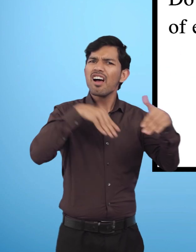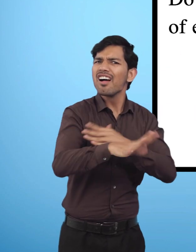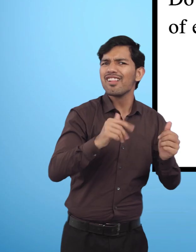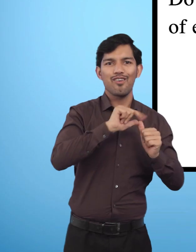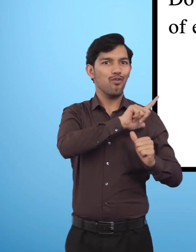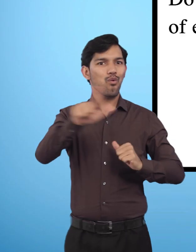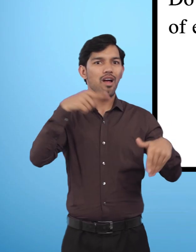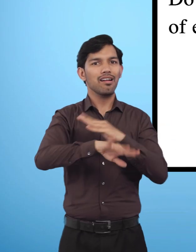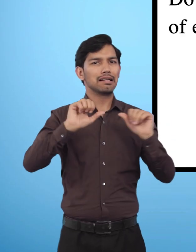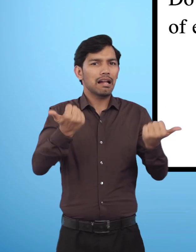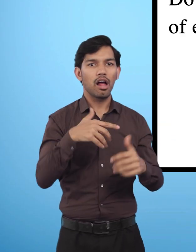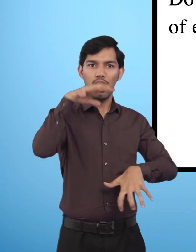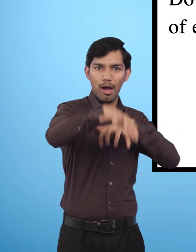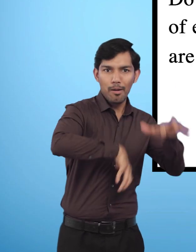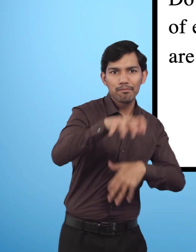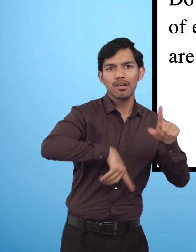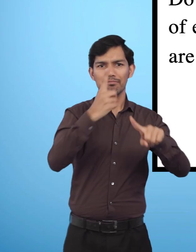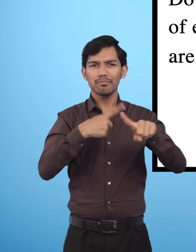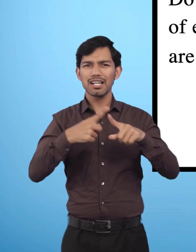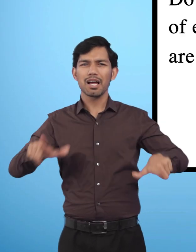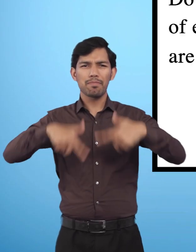All plants and animals are dependent on it.